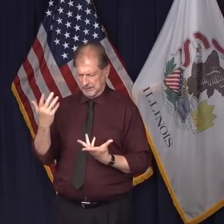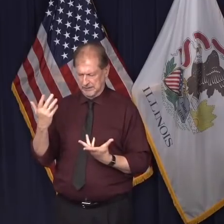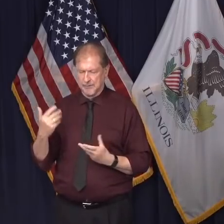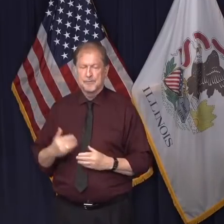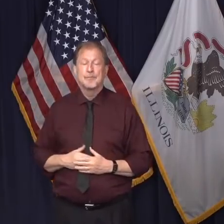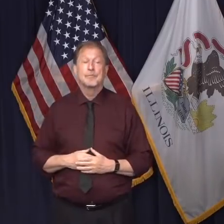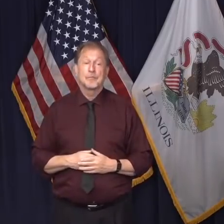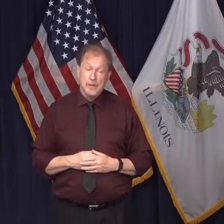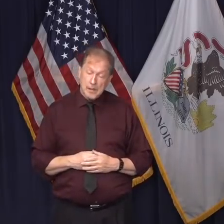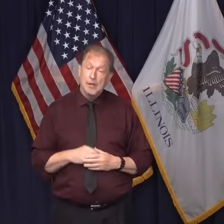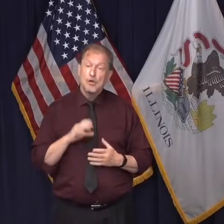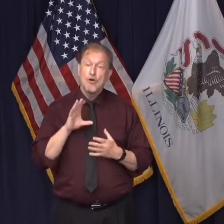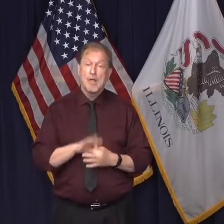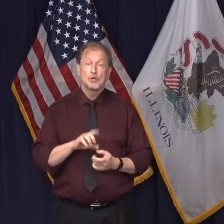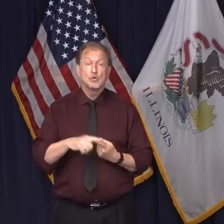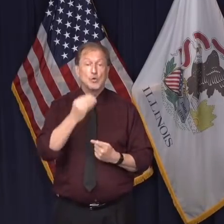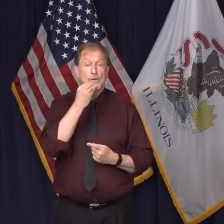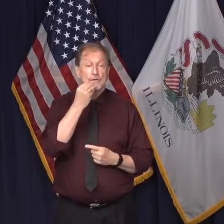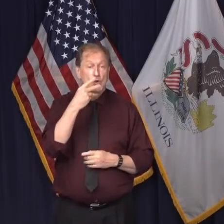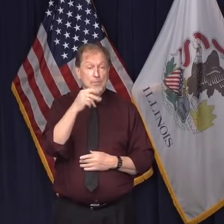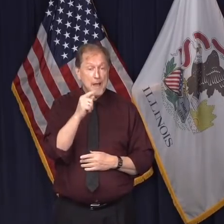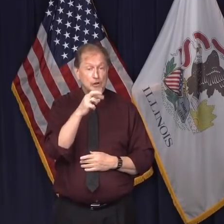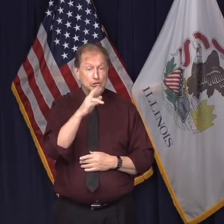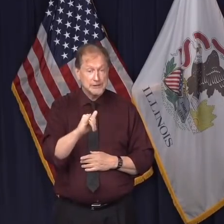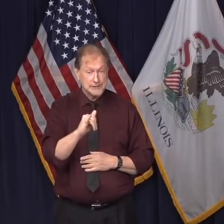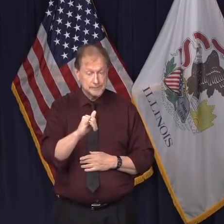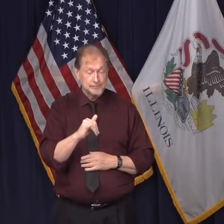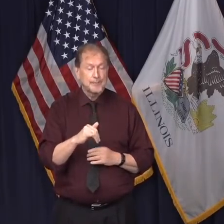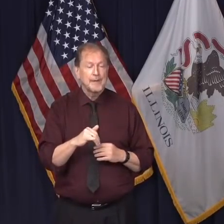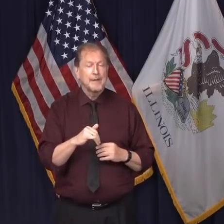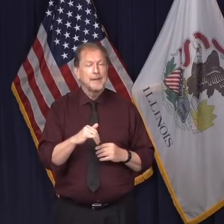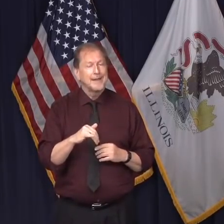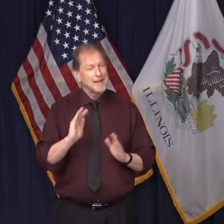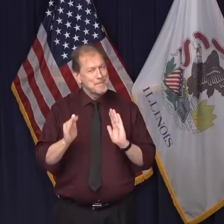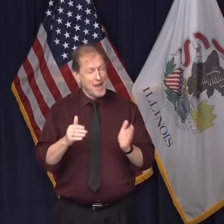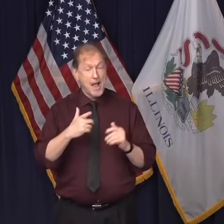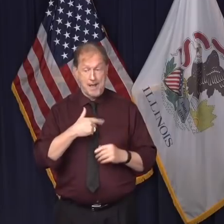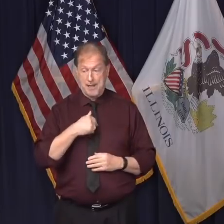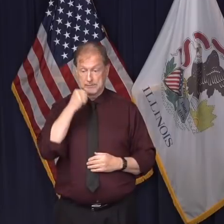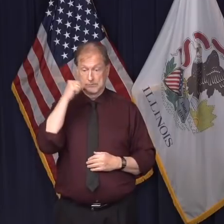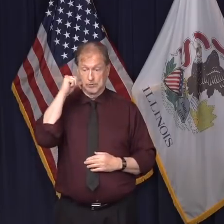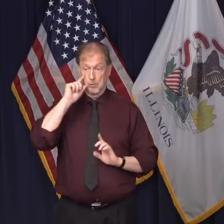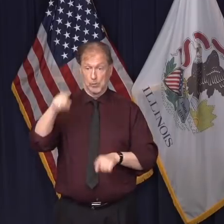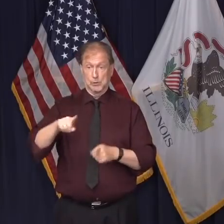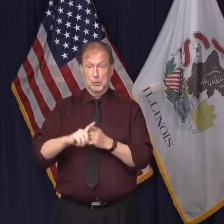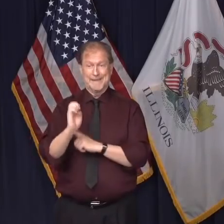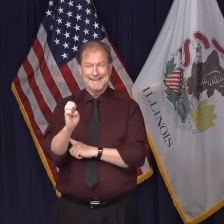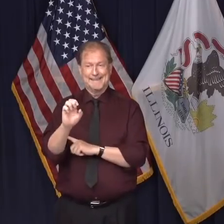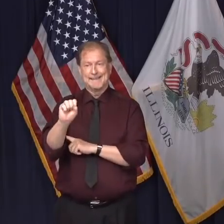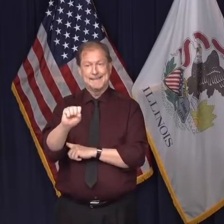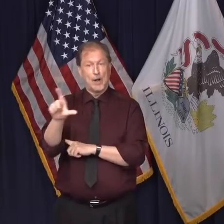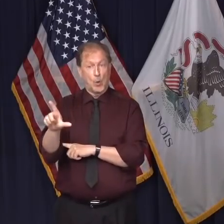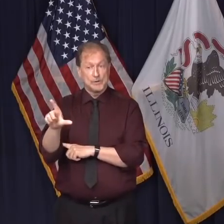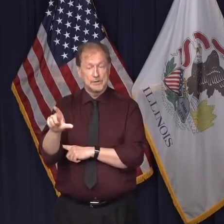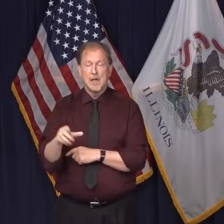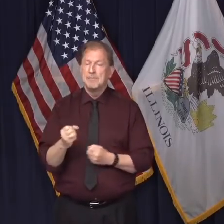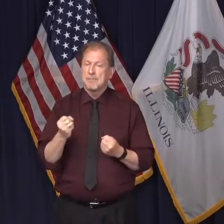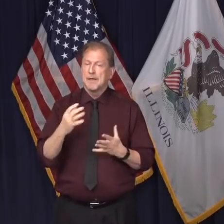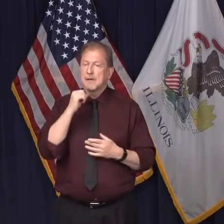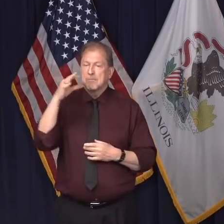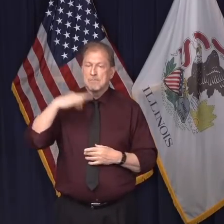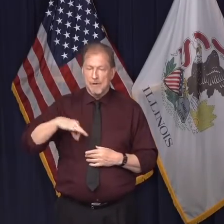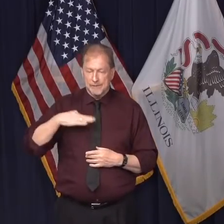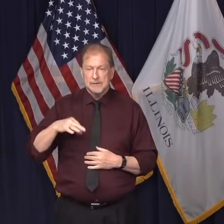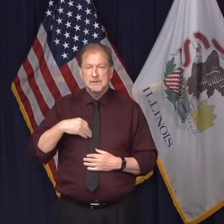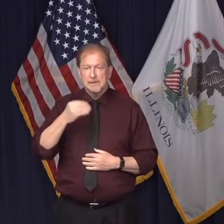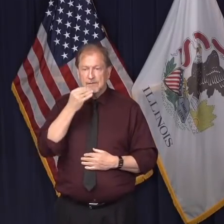regards a food pantry, I was in East St. Louis yesterday at a food pantry, and like many nonprofit organizations, they've